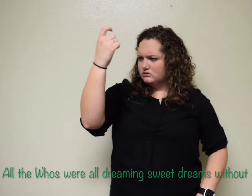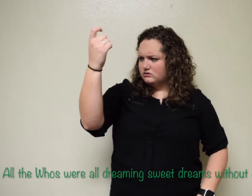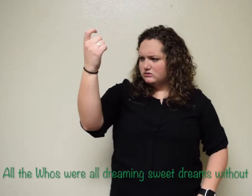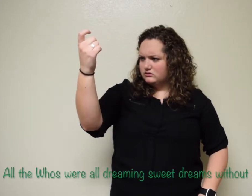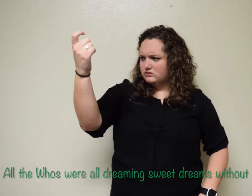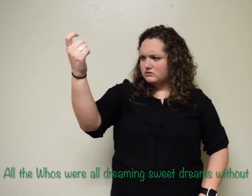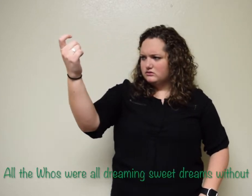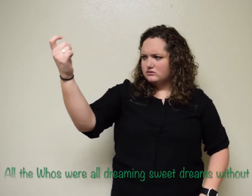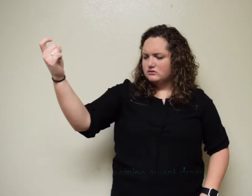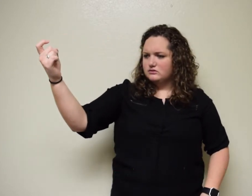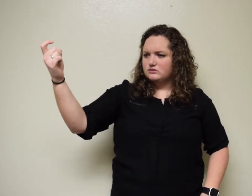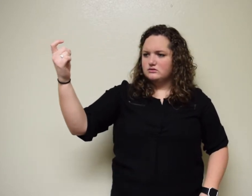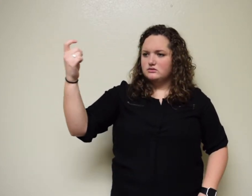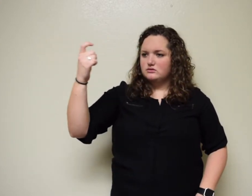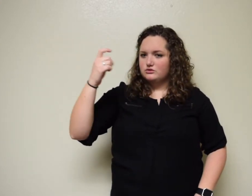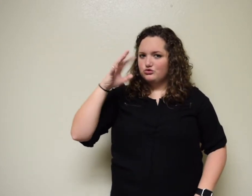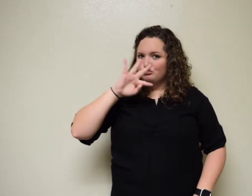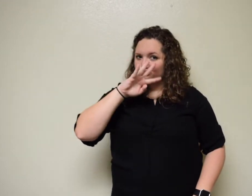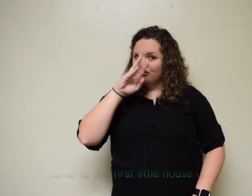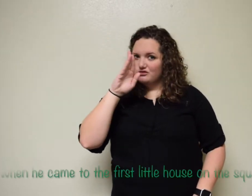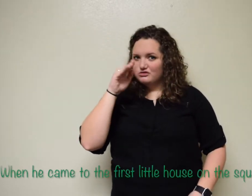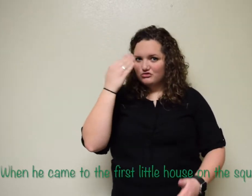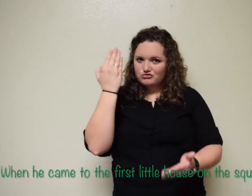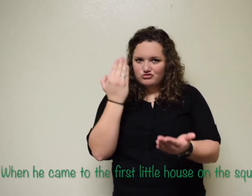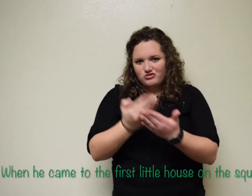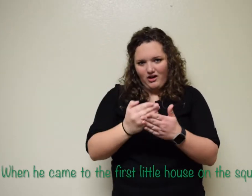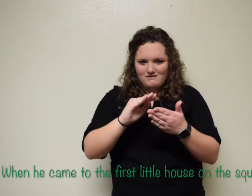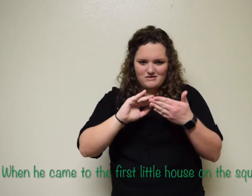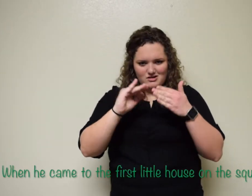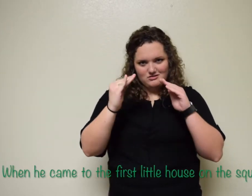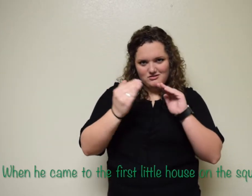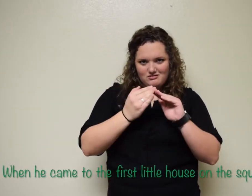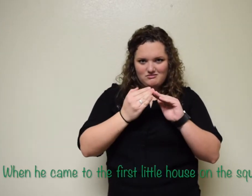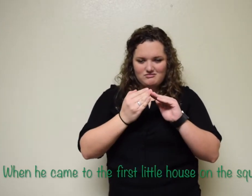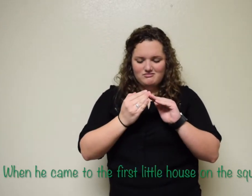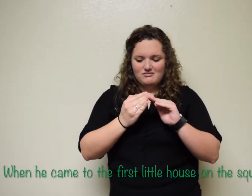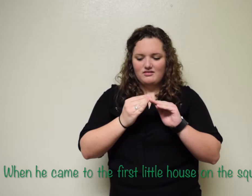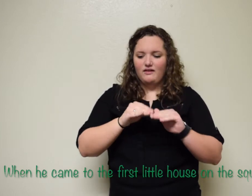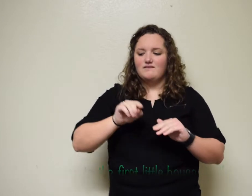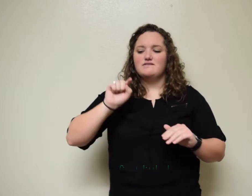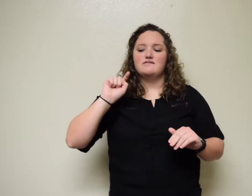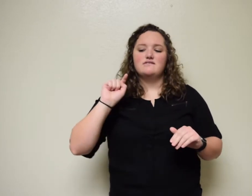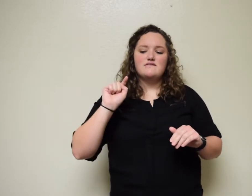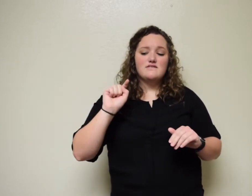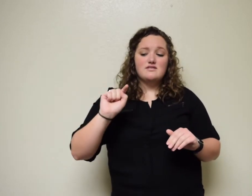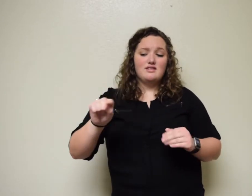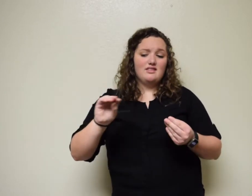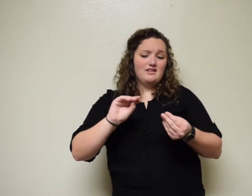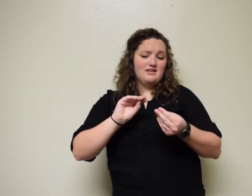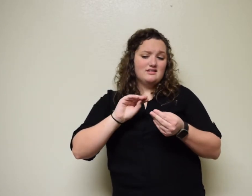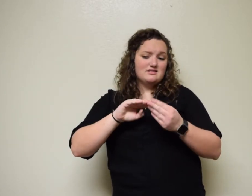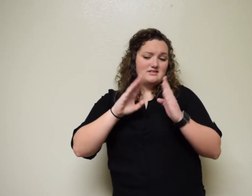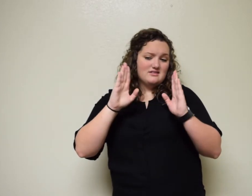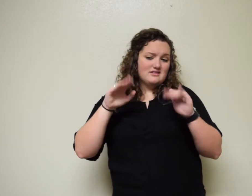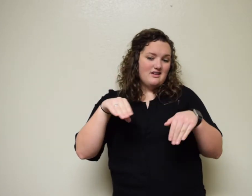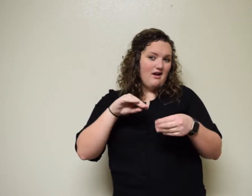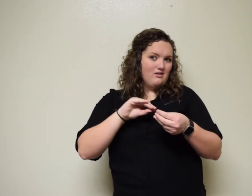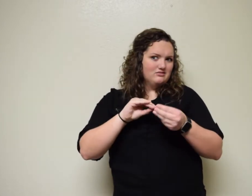when he came to the first little house on the square this is stop